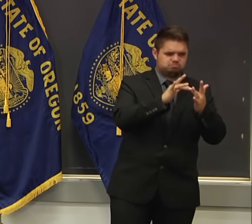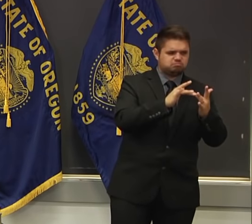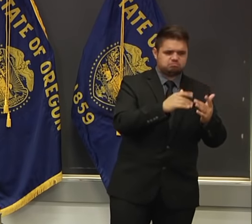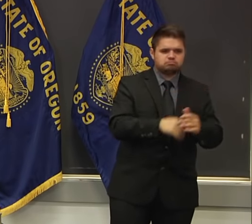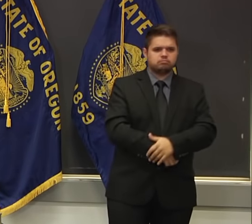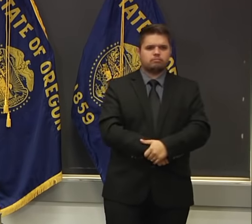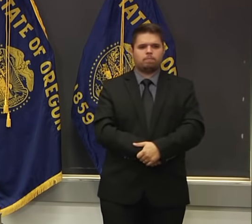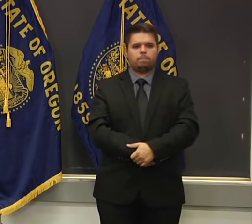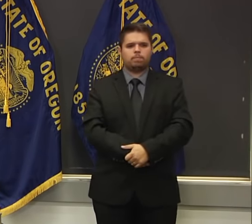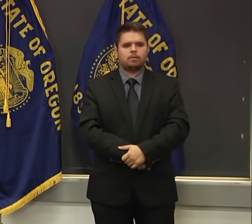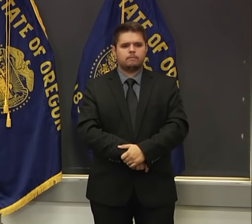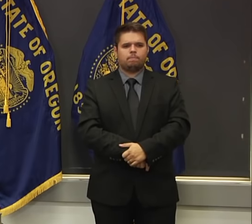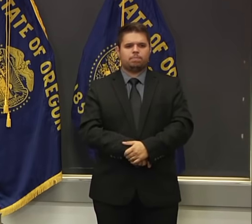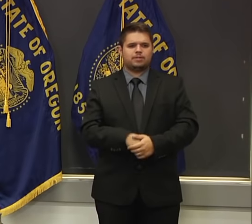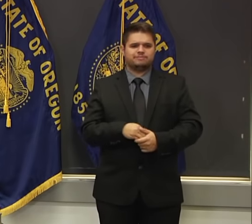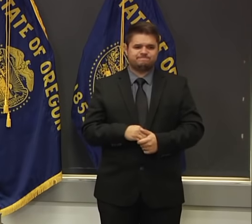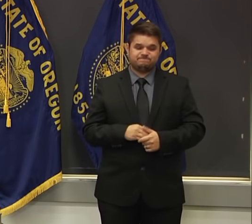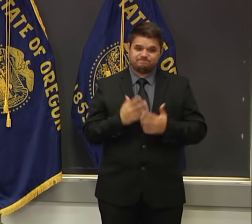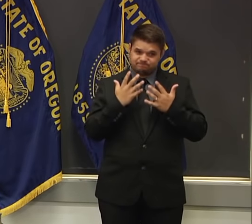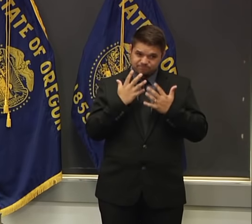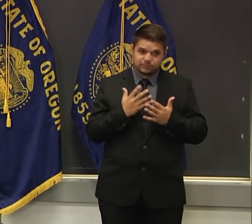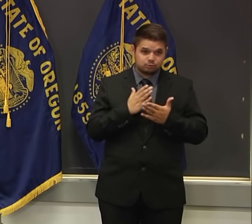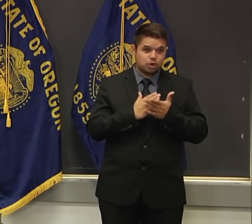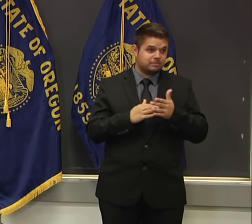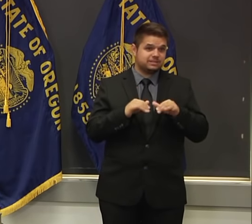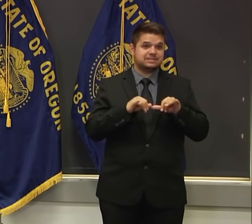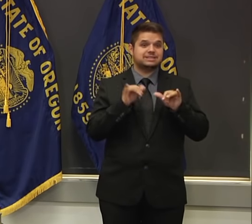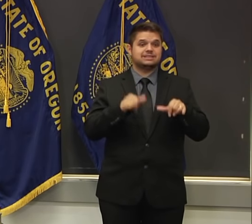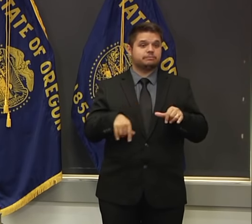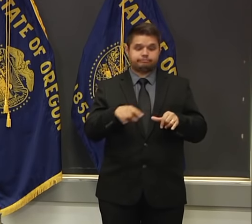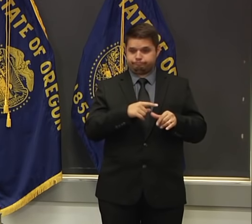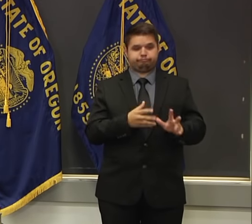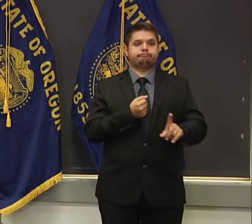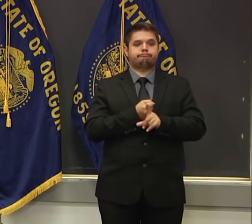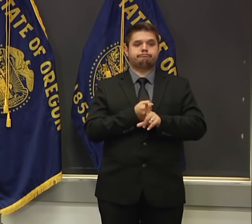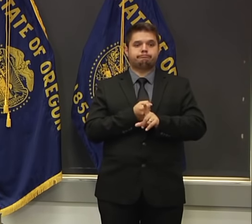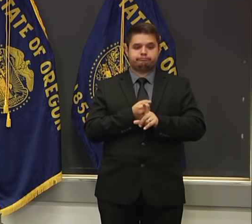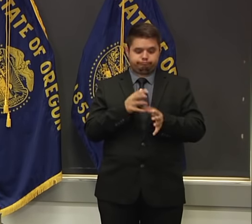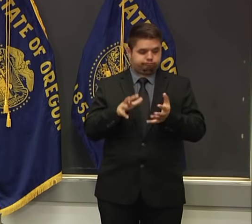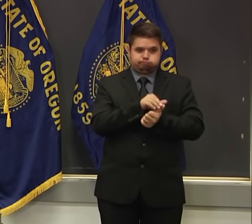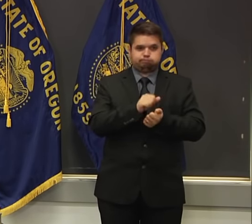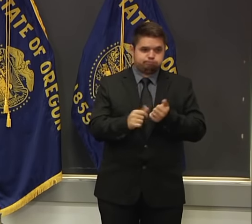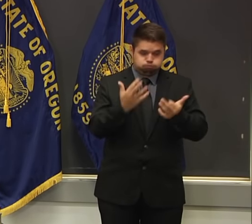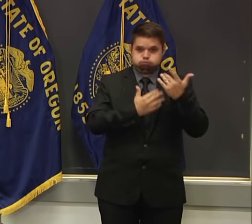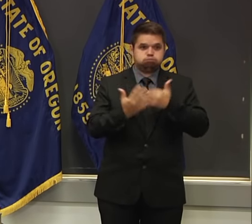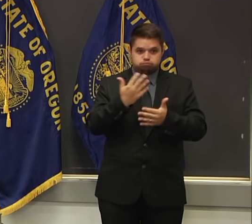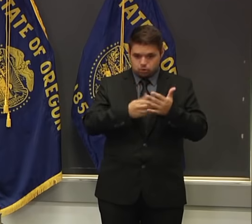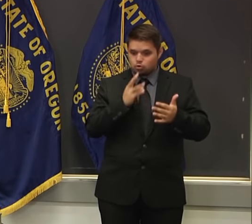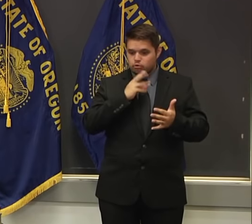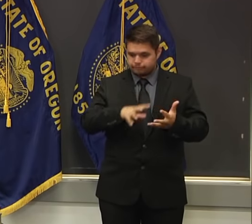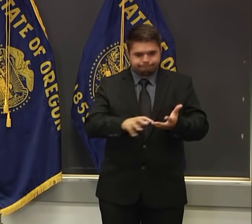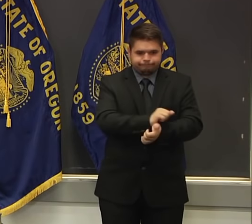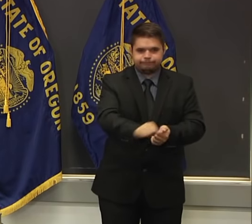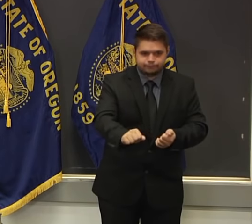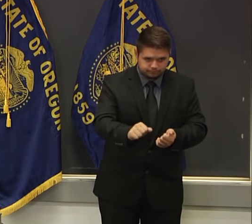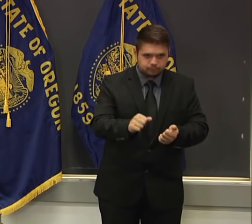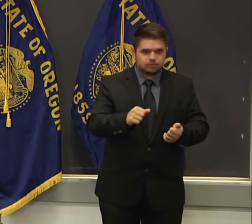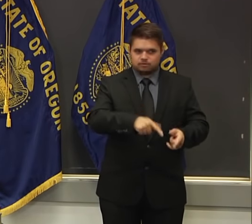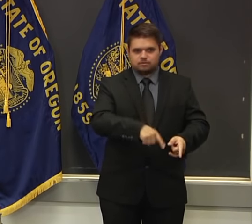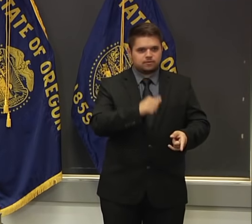unfortunately, we have some systems that were really damaged or destroyed by fires, and others that have issued boil